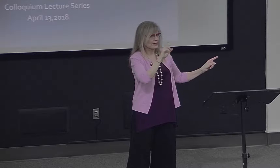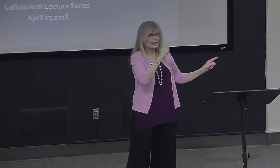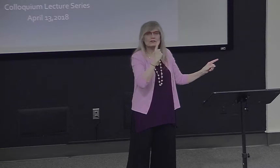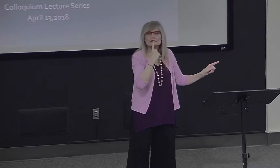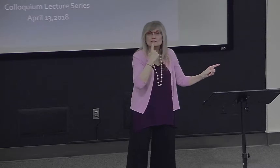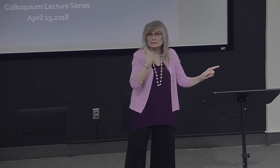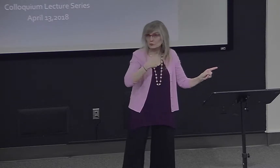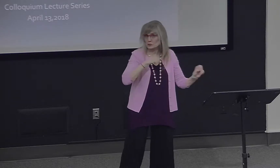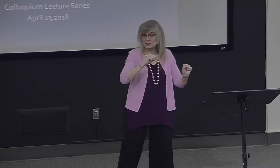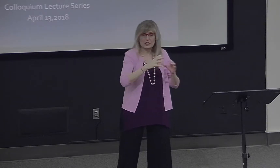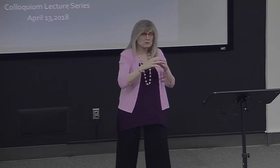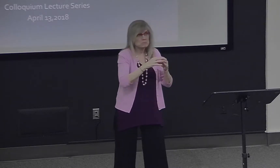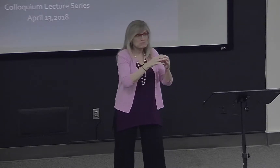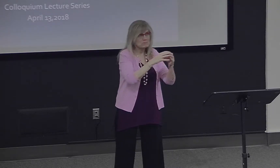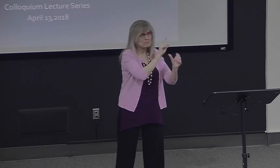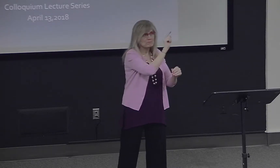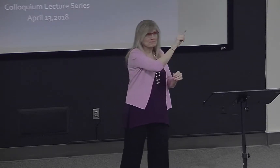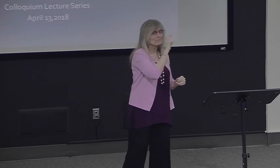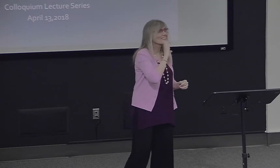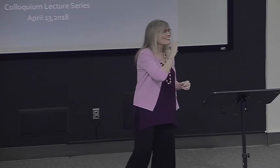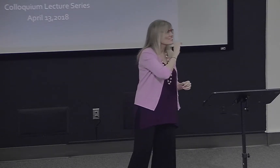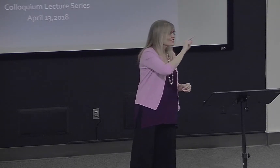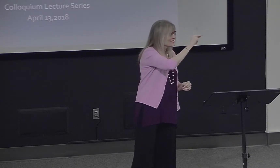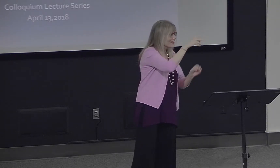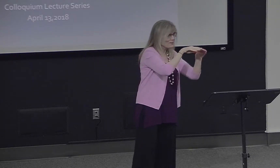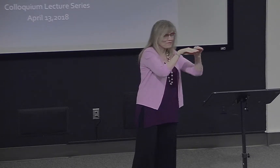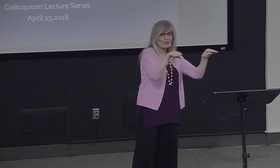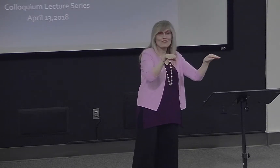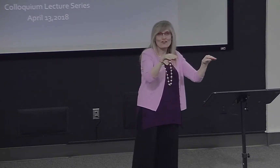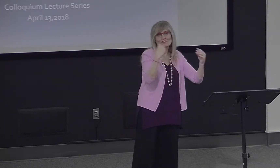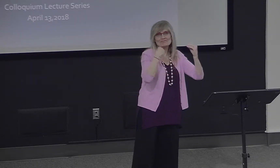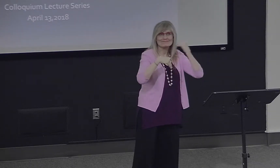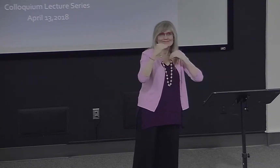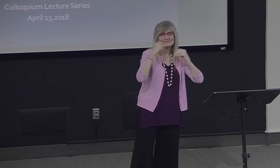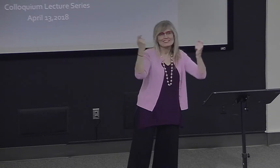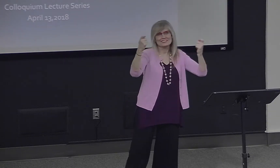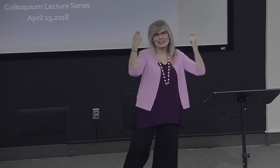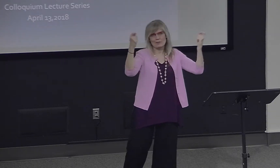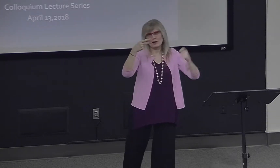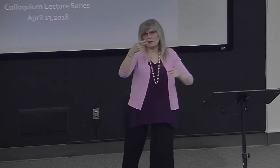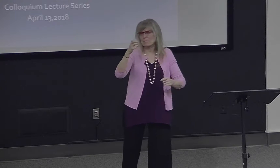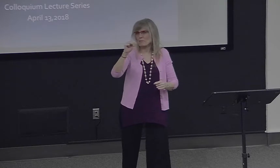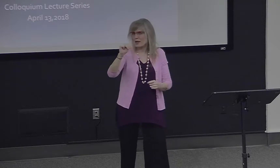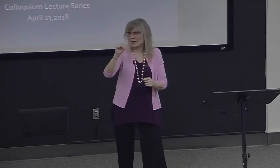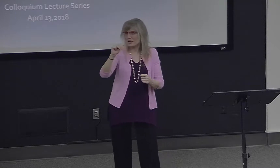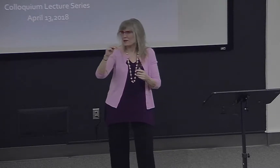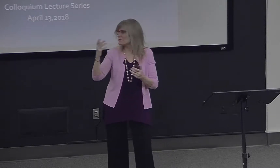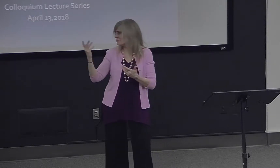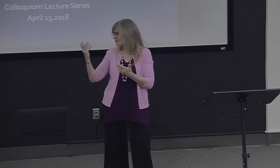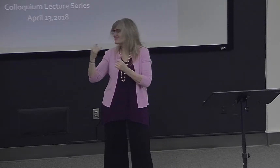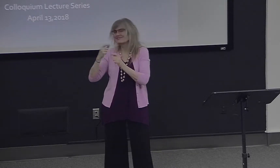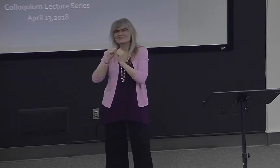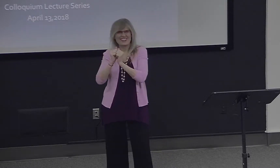11:30. And as Dr. Cagle said, you can then join us at the second floor of the cafeteria for a